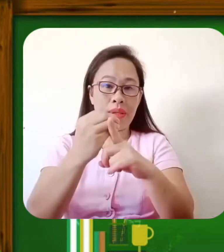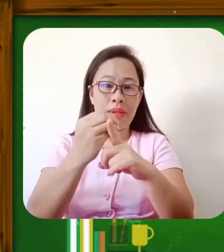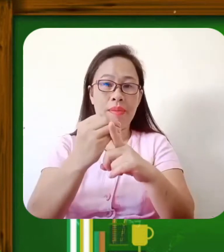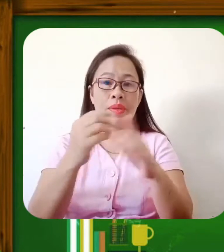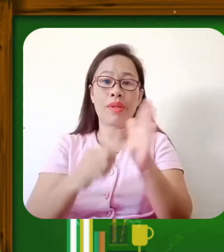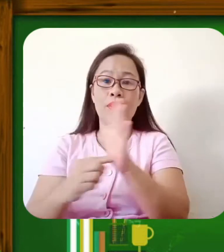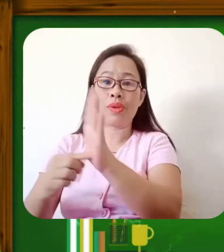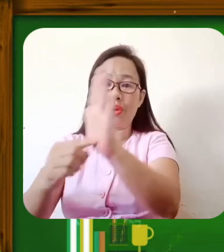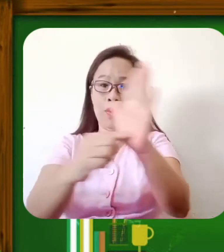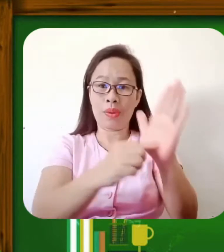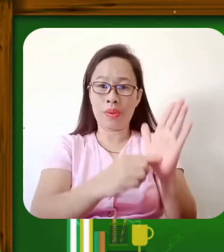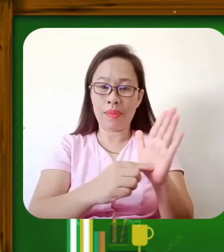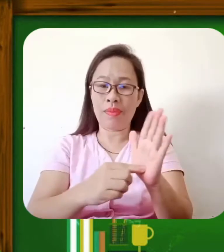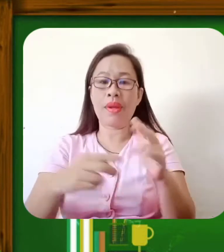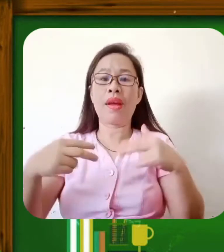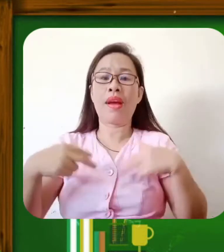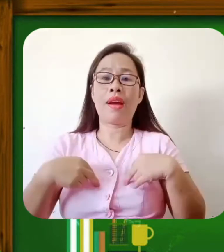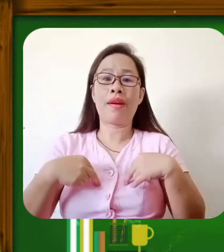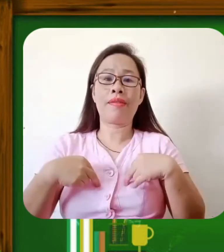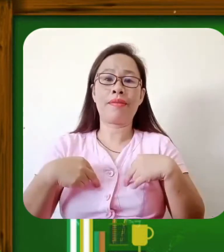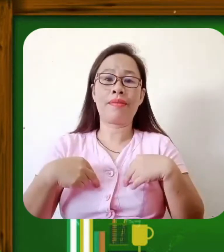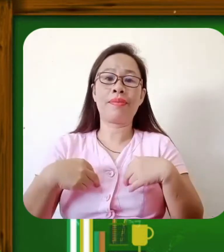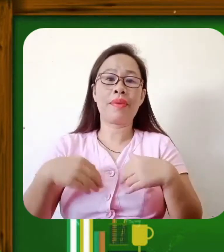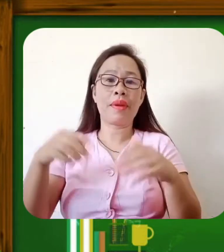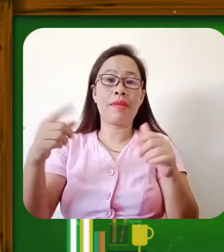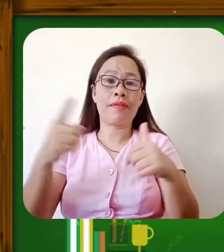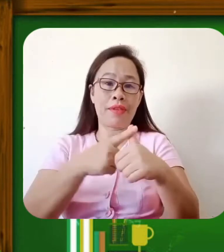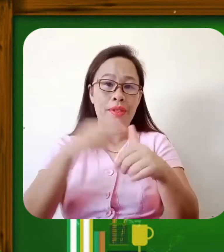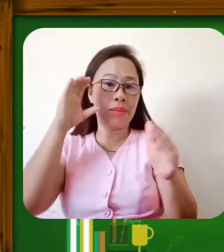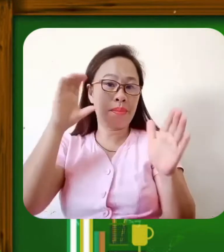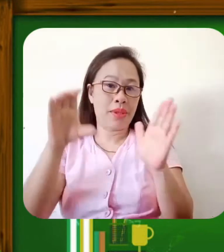screen. Let's have the first picture.